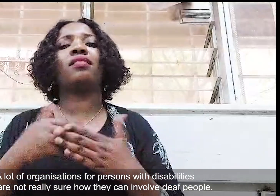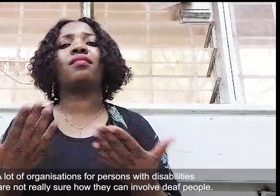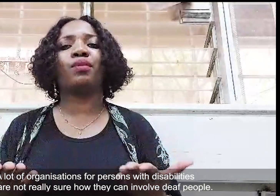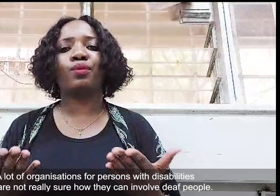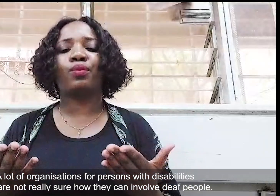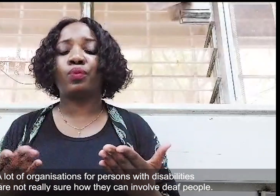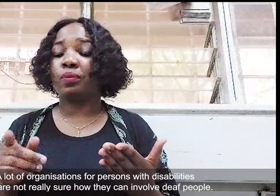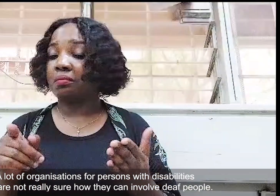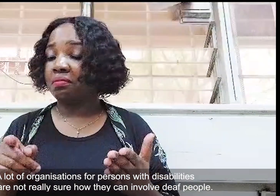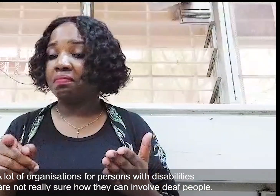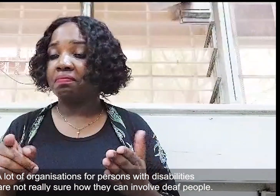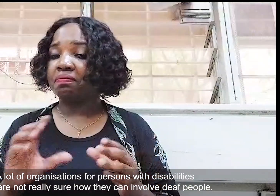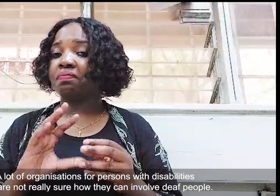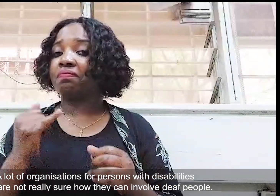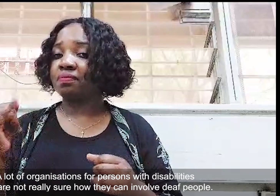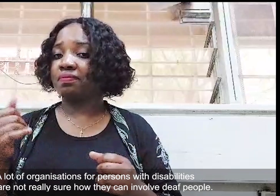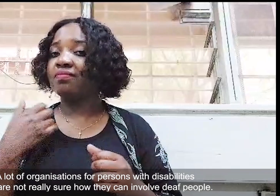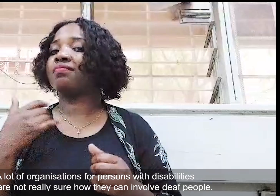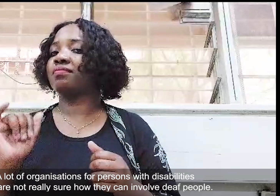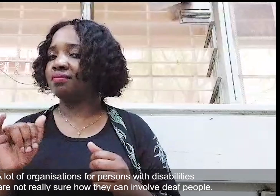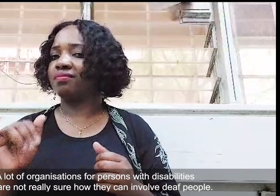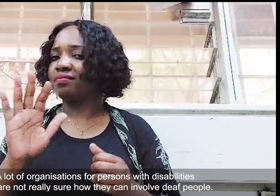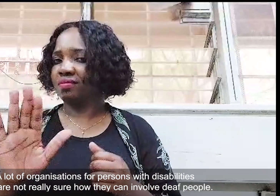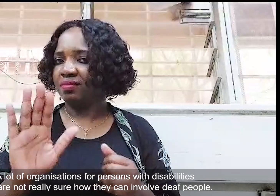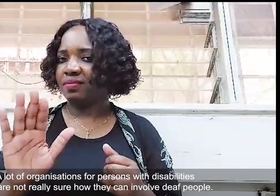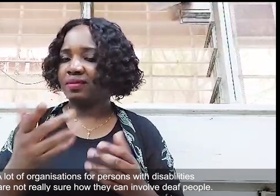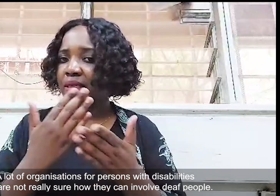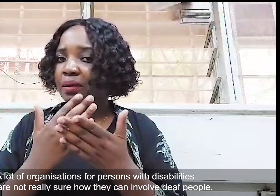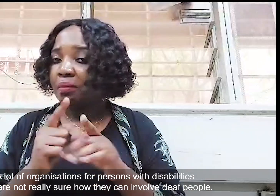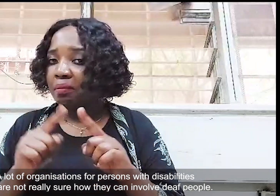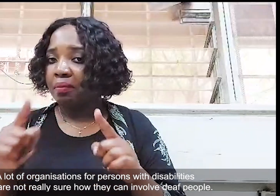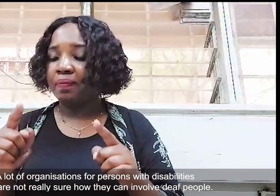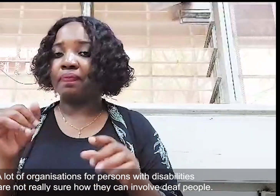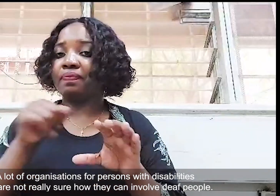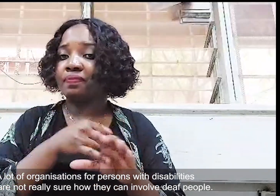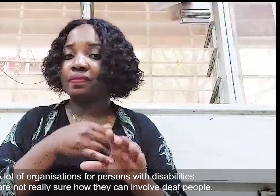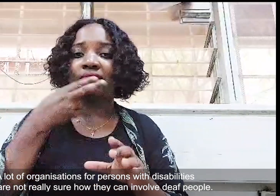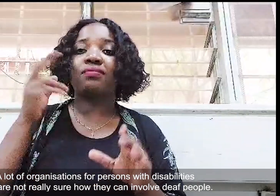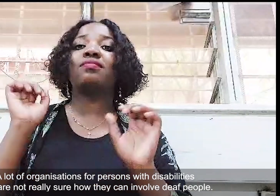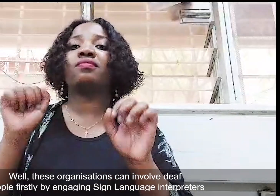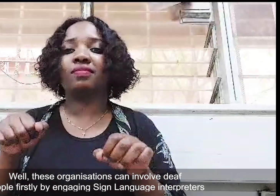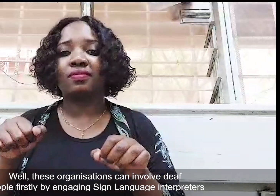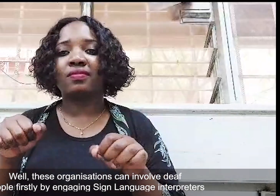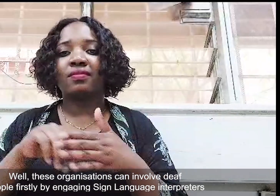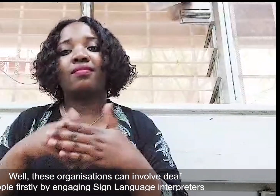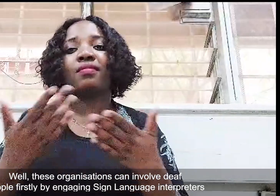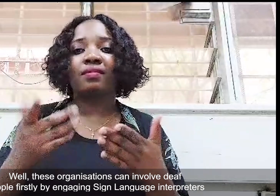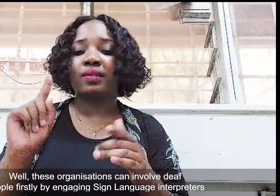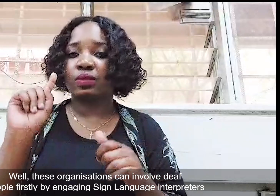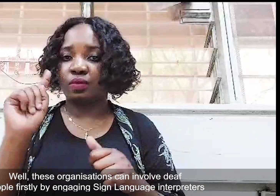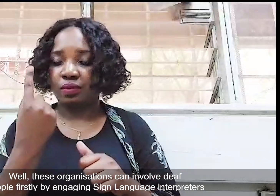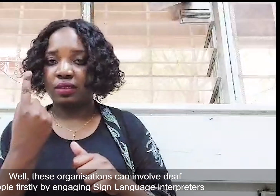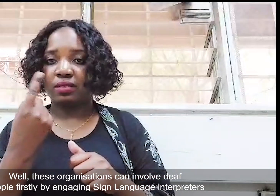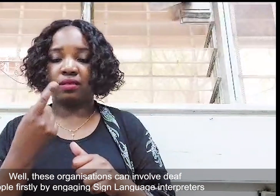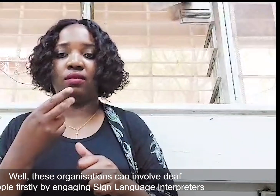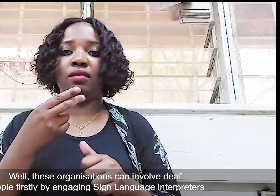A lot of organizations for persons with disabilities, they are not really sure how they can involve deaf people. Well, these organizations